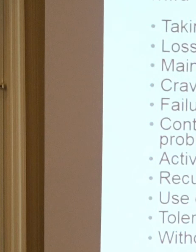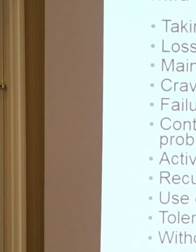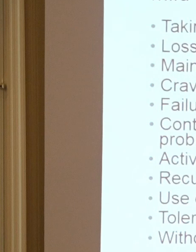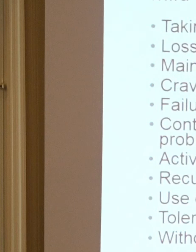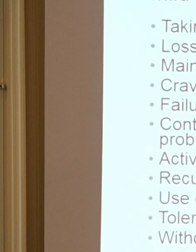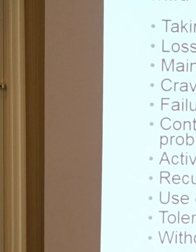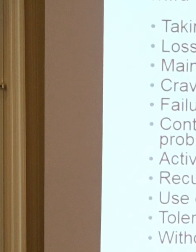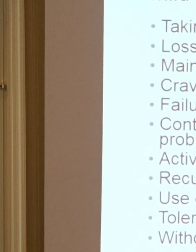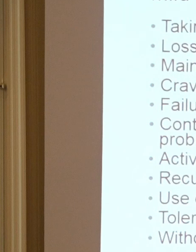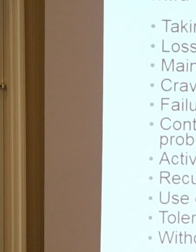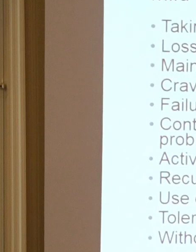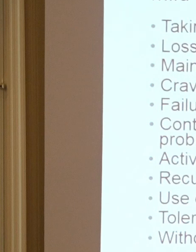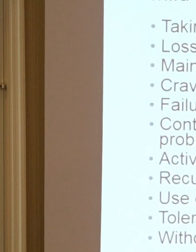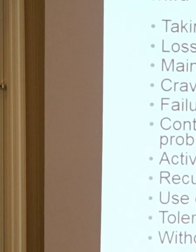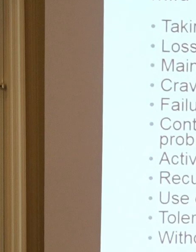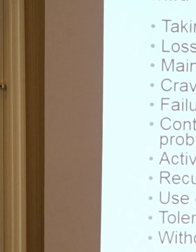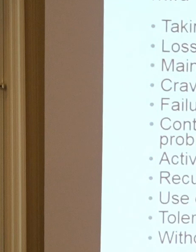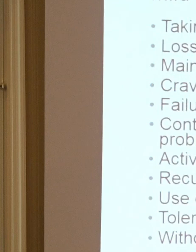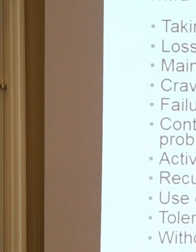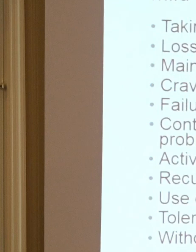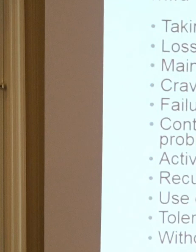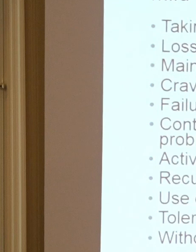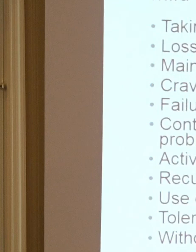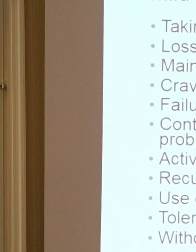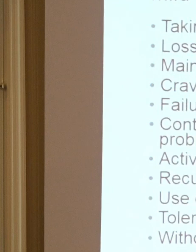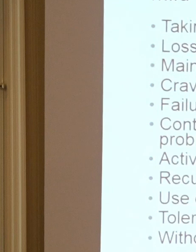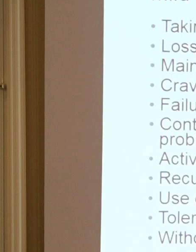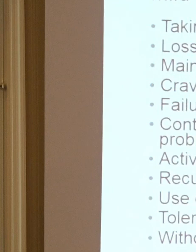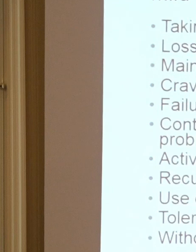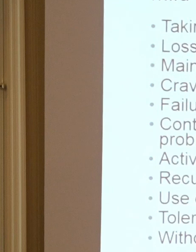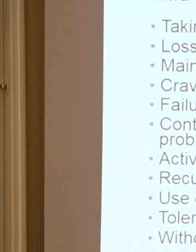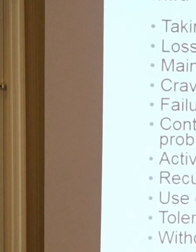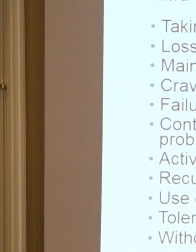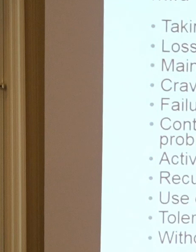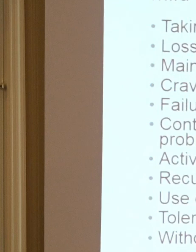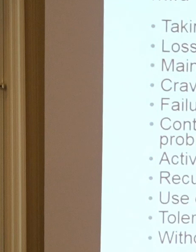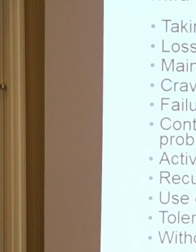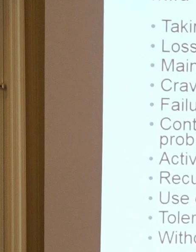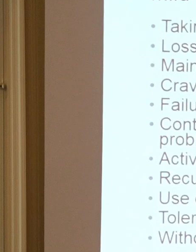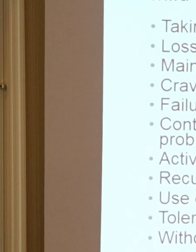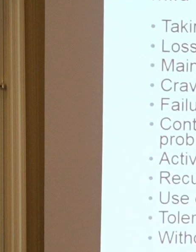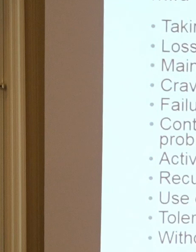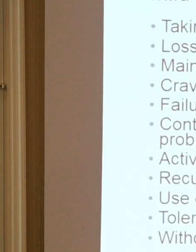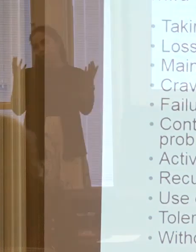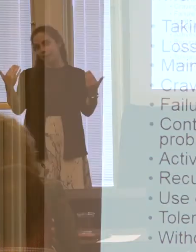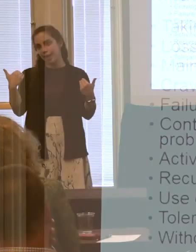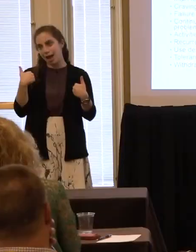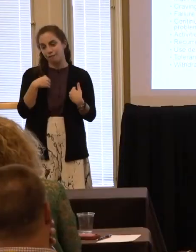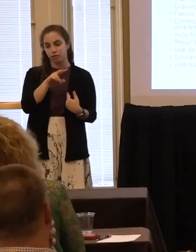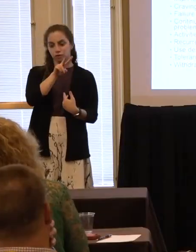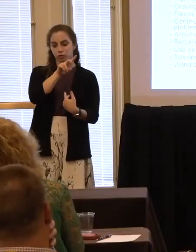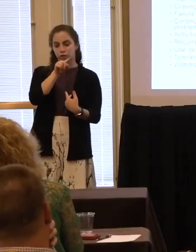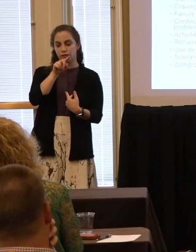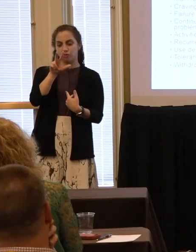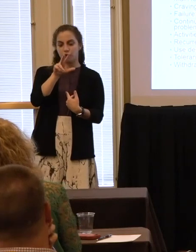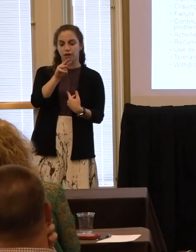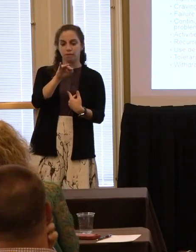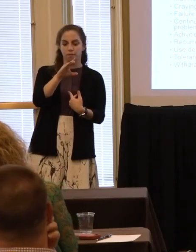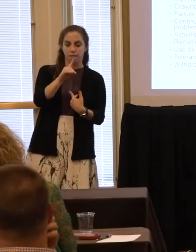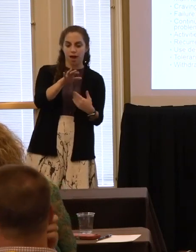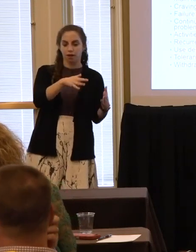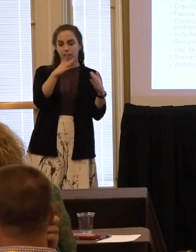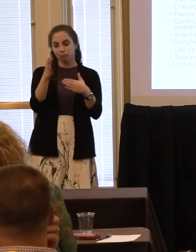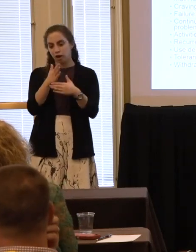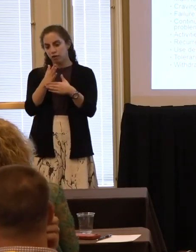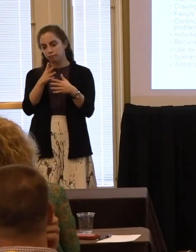withdrawal. Mild, moderate, severe, depending on how many of these you have, 2 to 3 is mild, 4 to 5 is moderate,